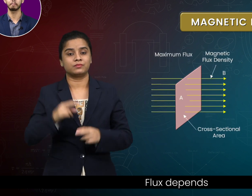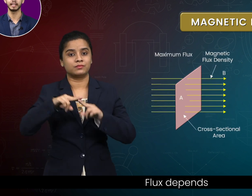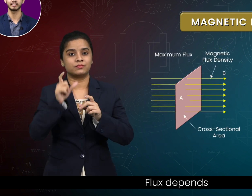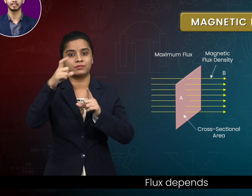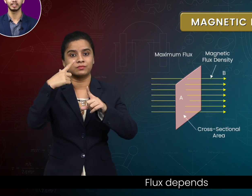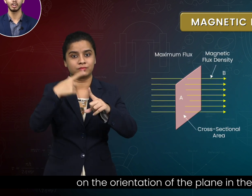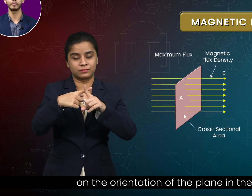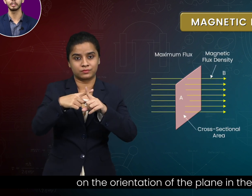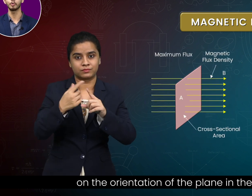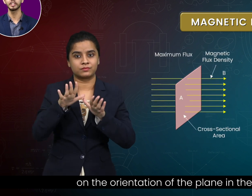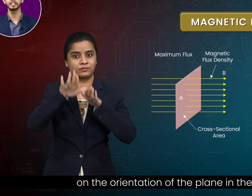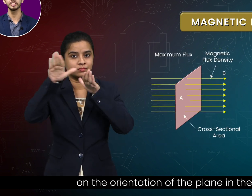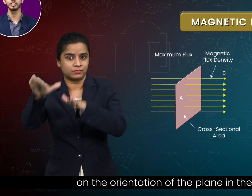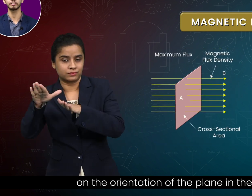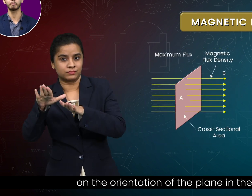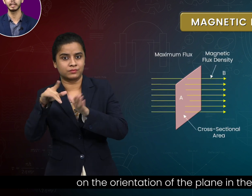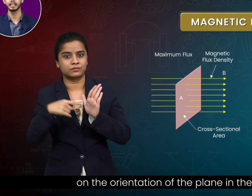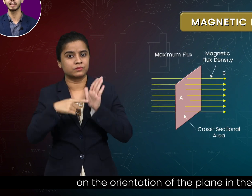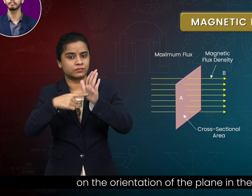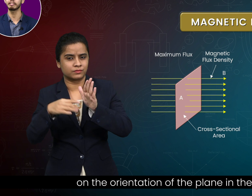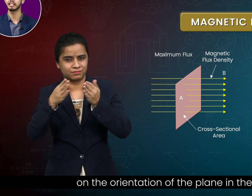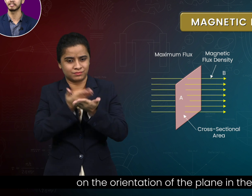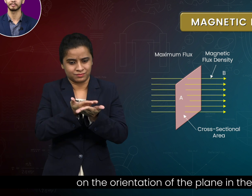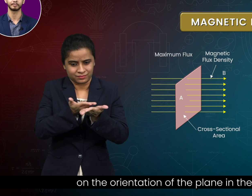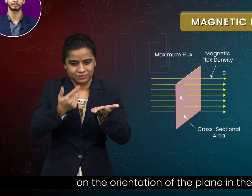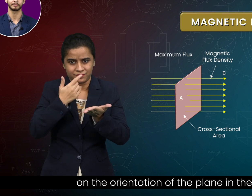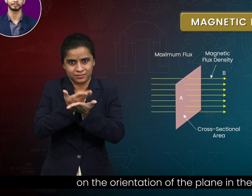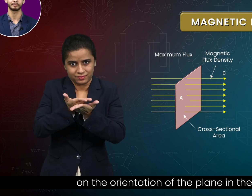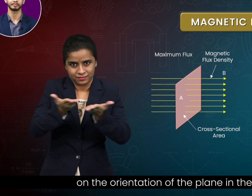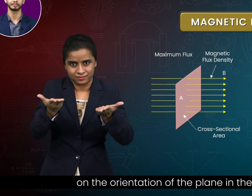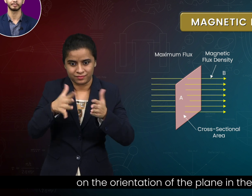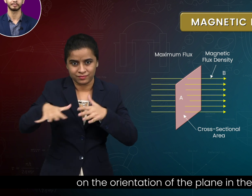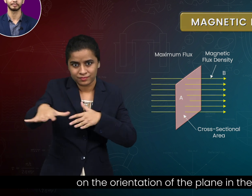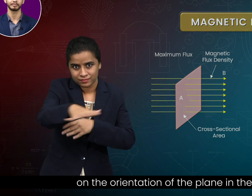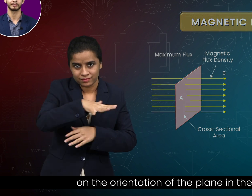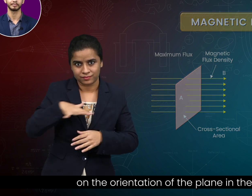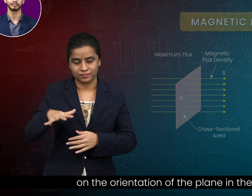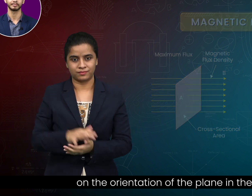Flux depends on the orientation of the plane in the field.